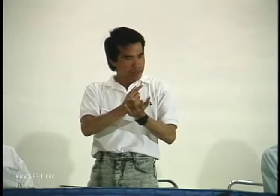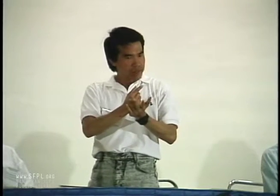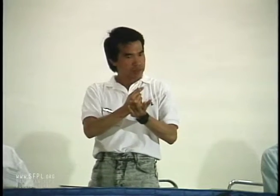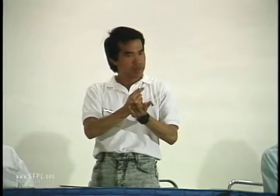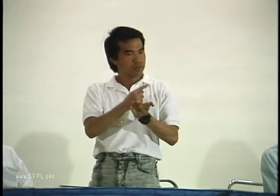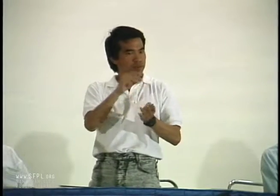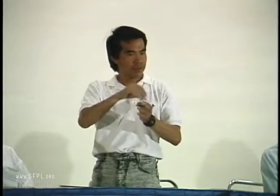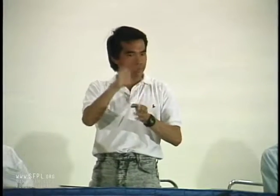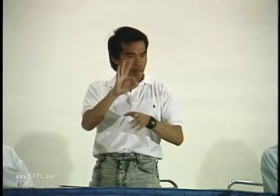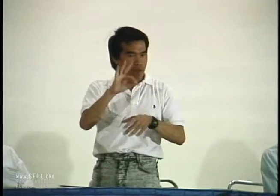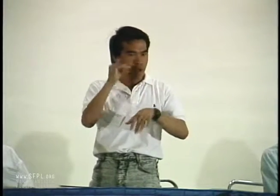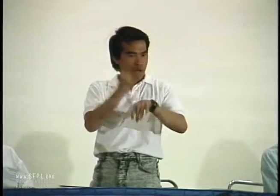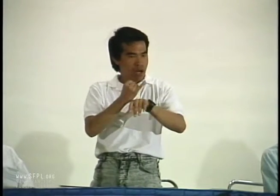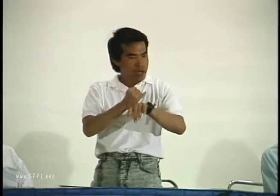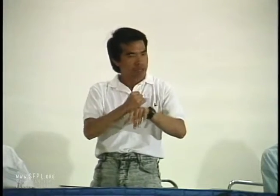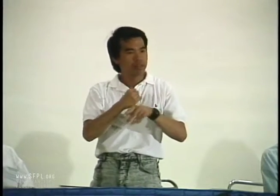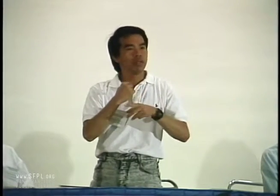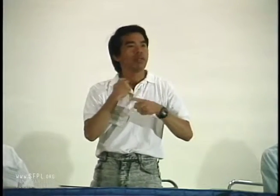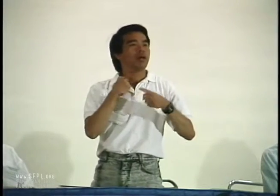I graduated from high school at Fremont,